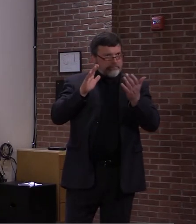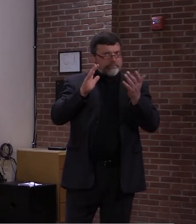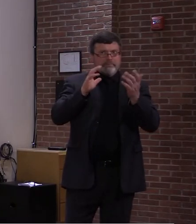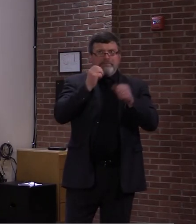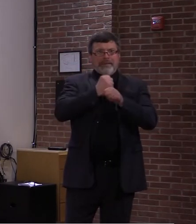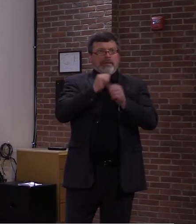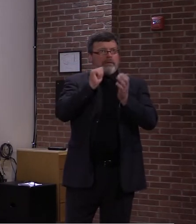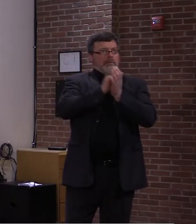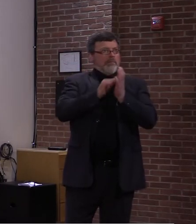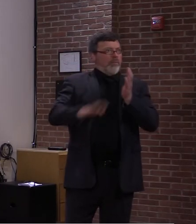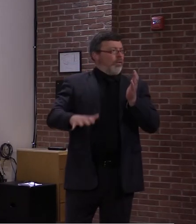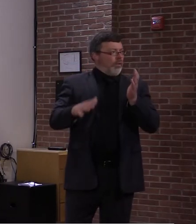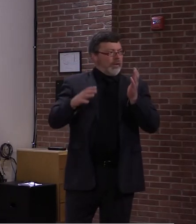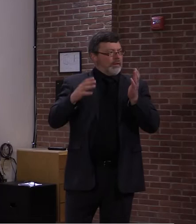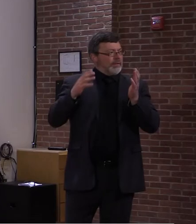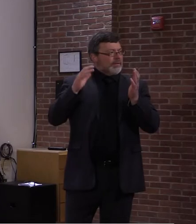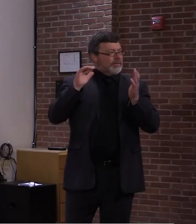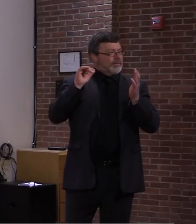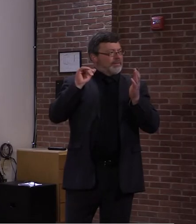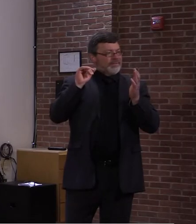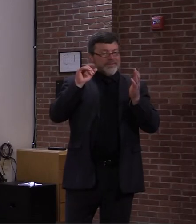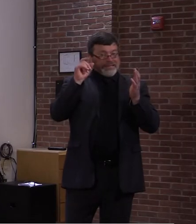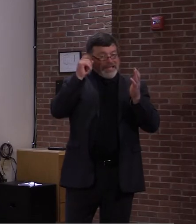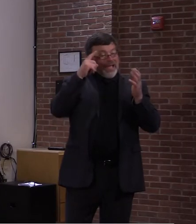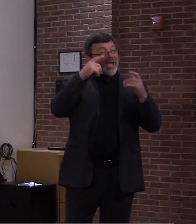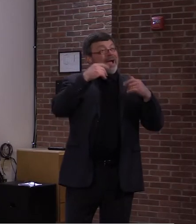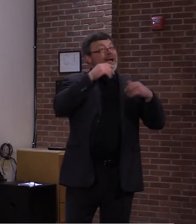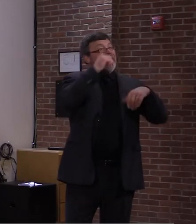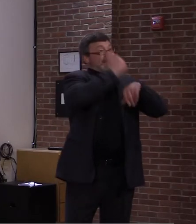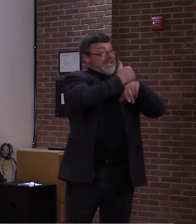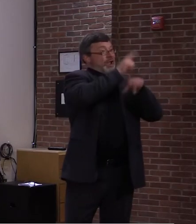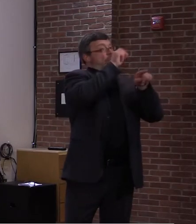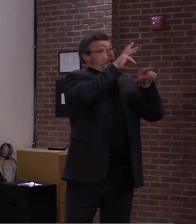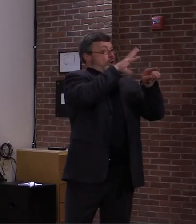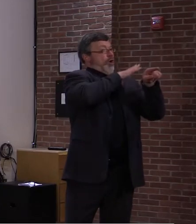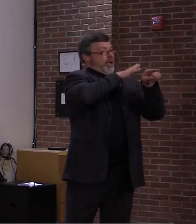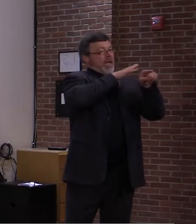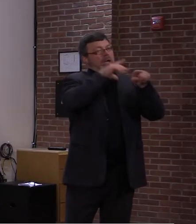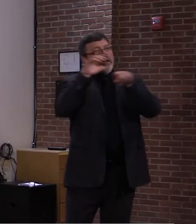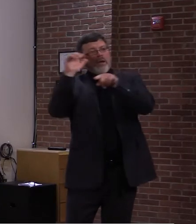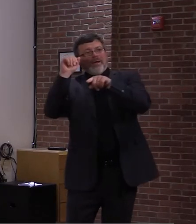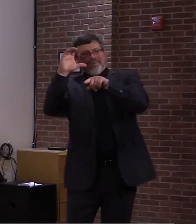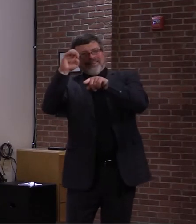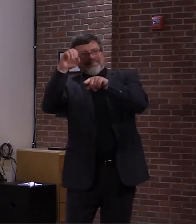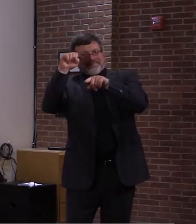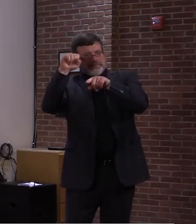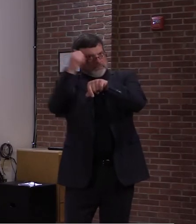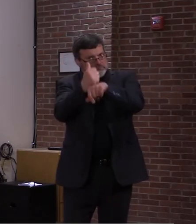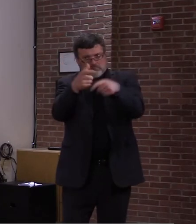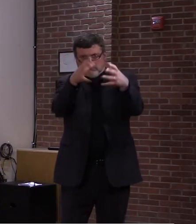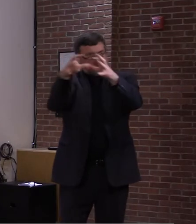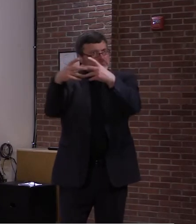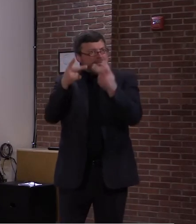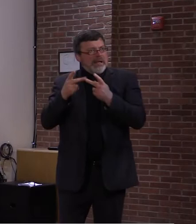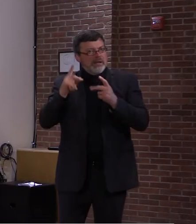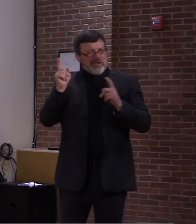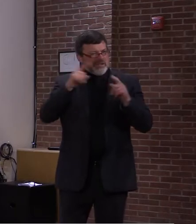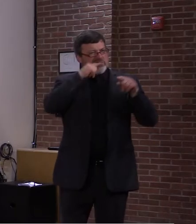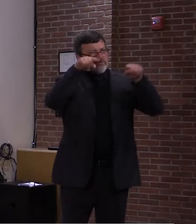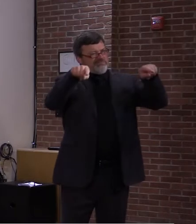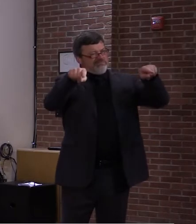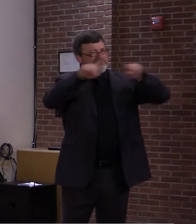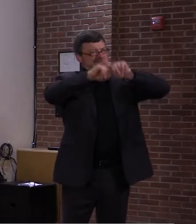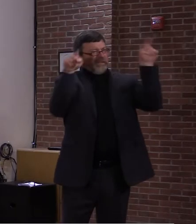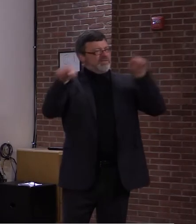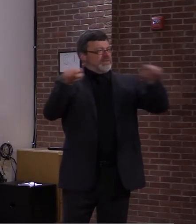about that in the initial stages, and I questioned that with our team and back to AHS to make sure